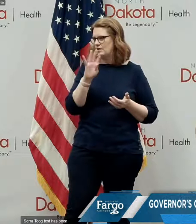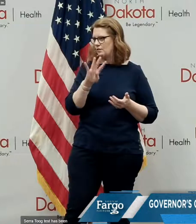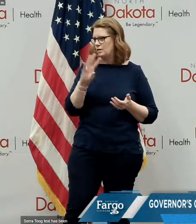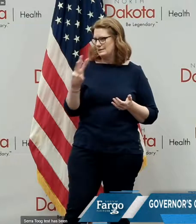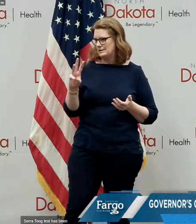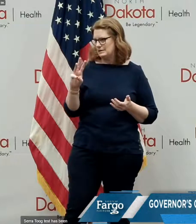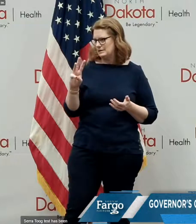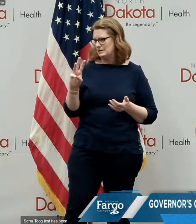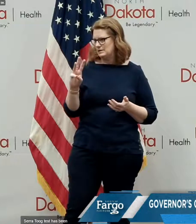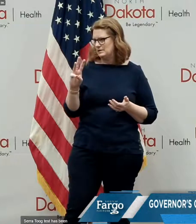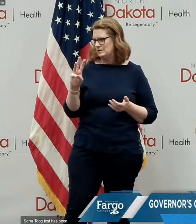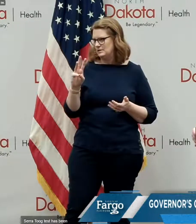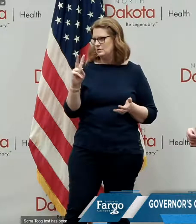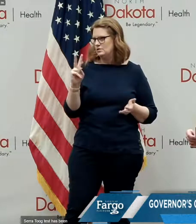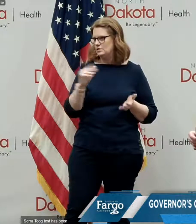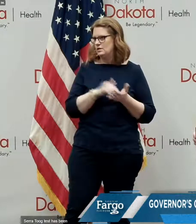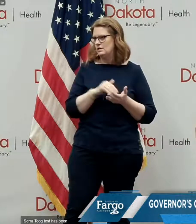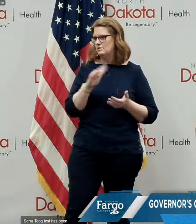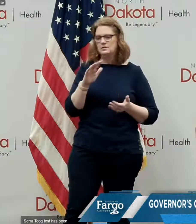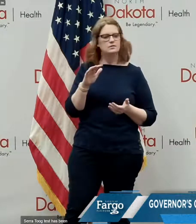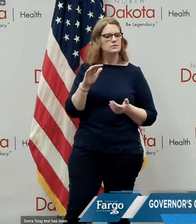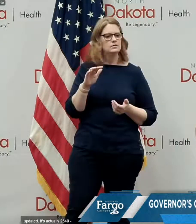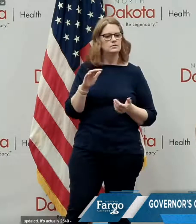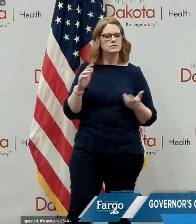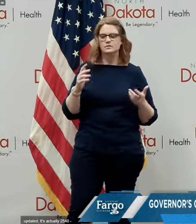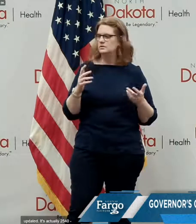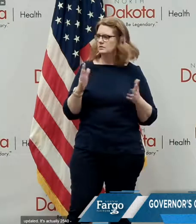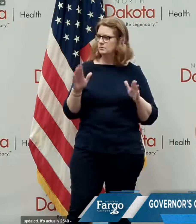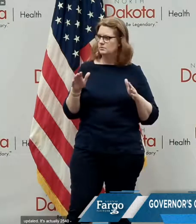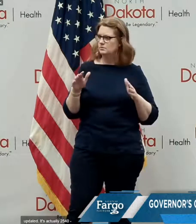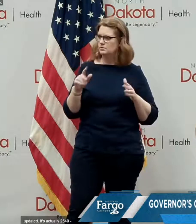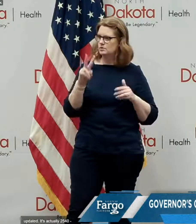2,546 is the total. Is the ones that have already been given?